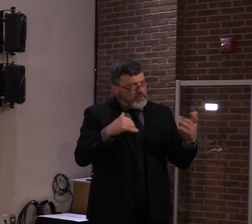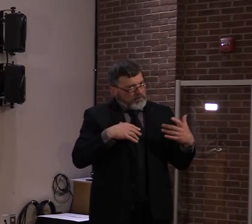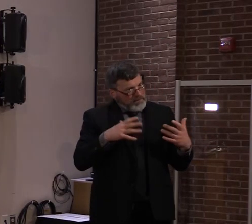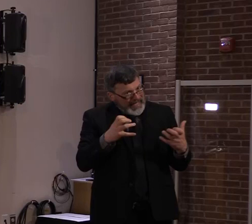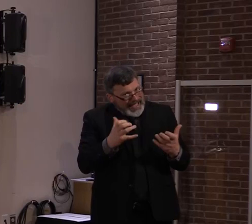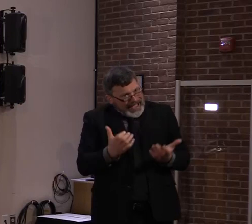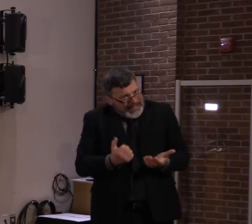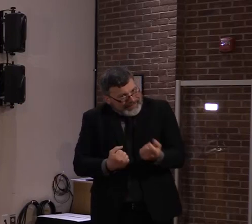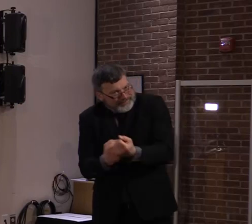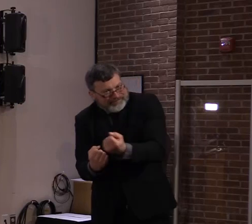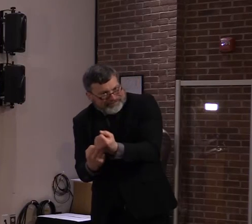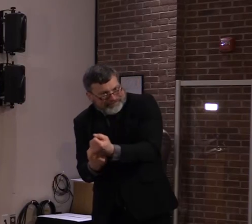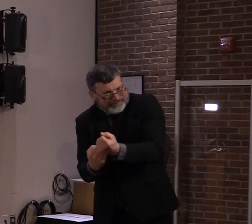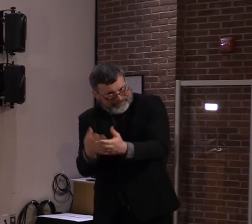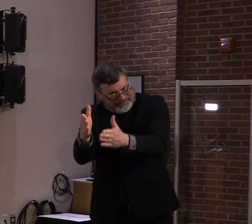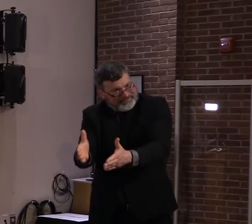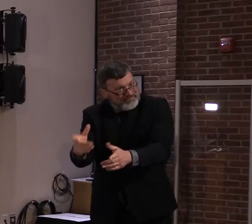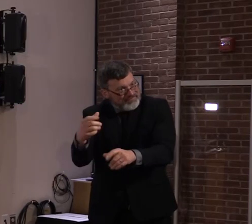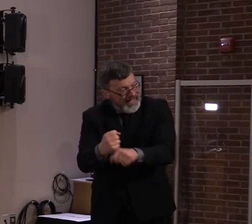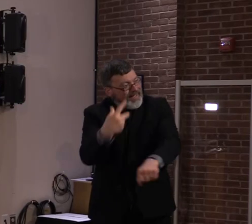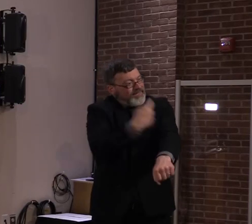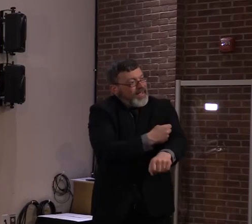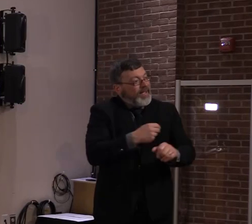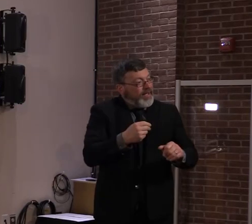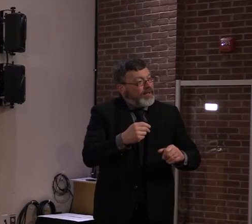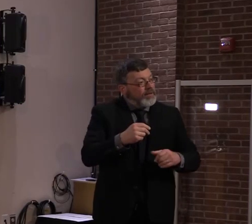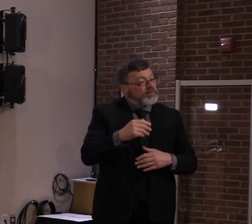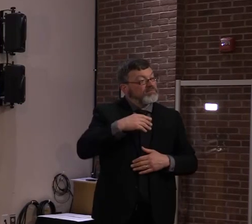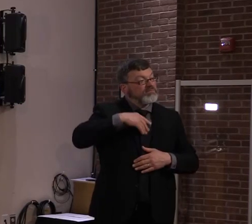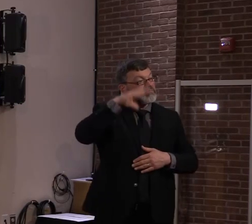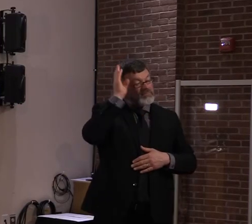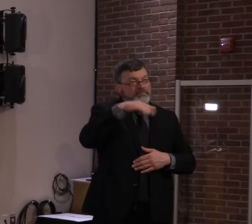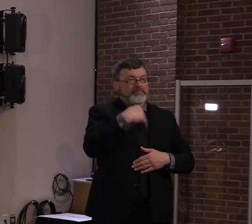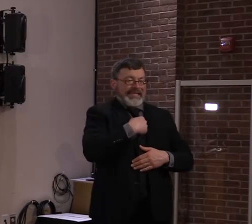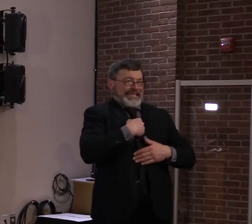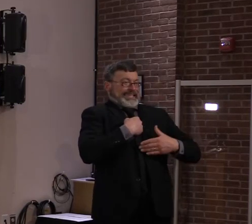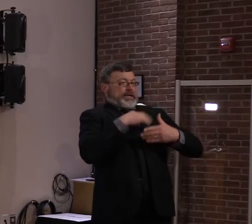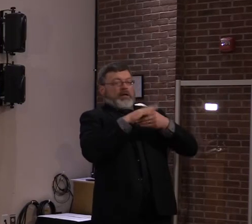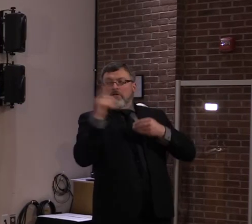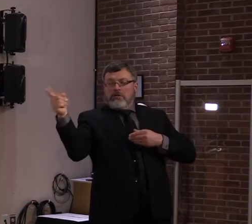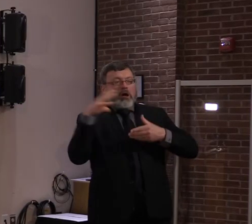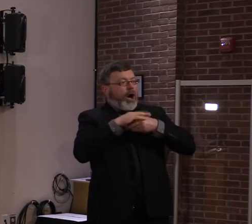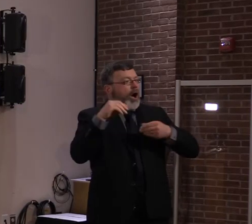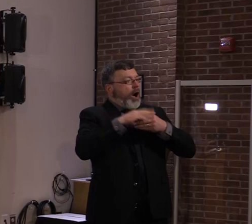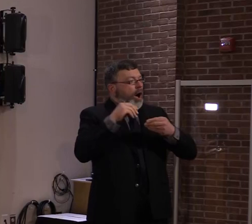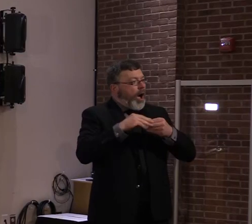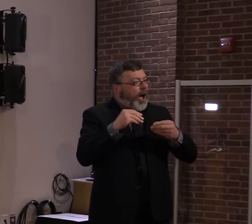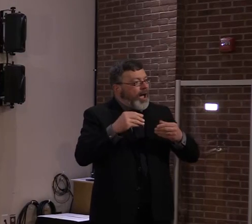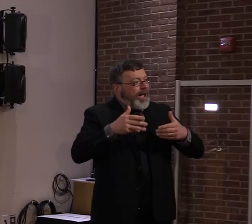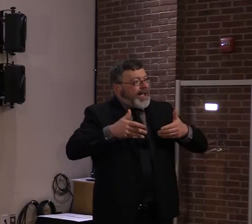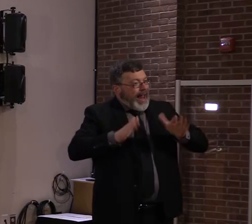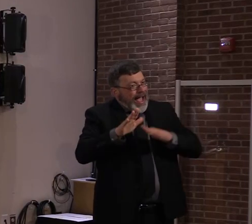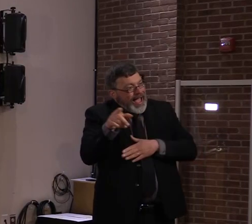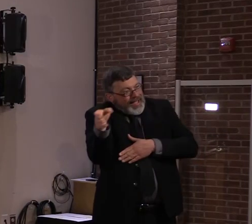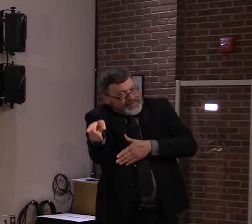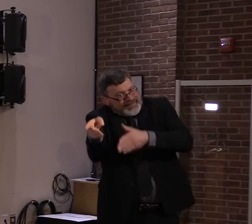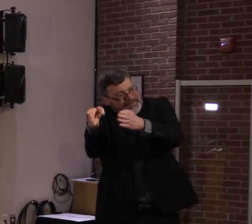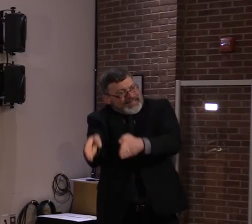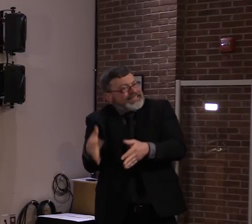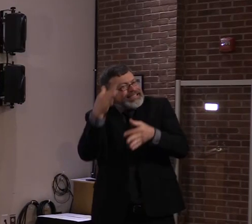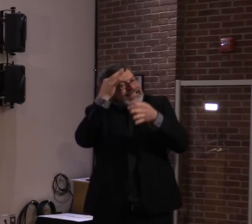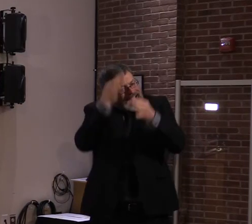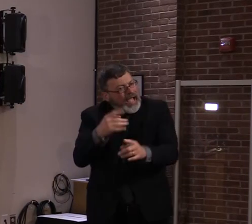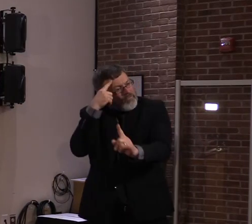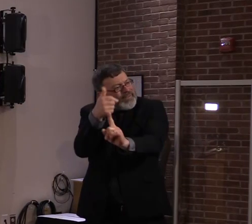And you've heard me say this before, help them find their own reason to get vaccinated. It might be different from your